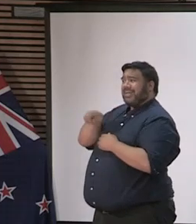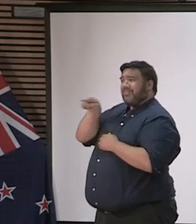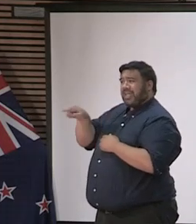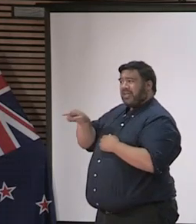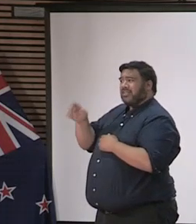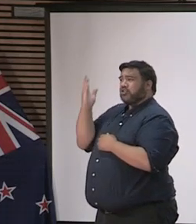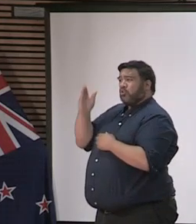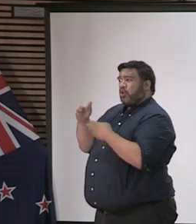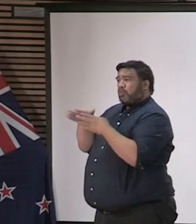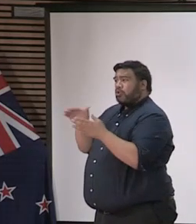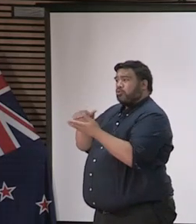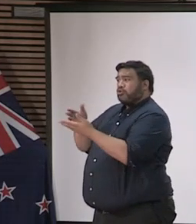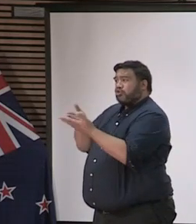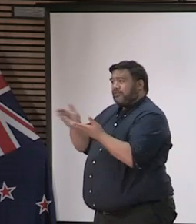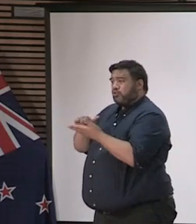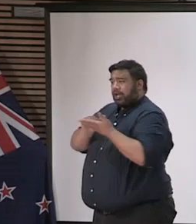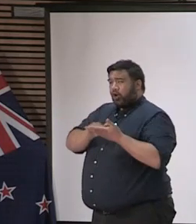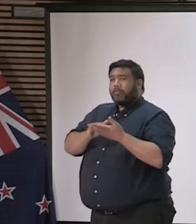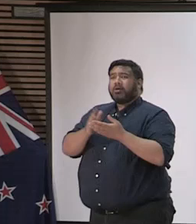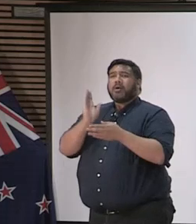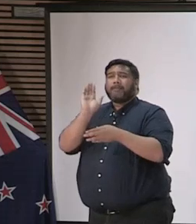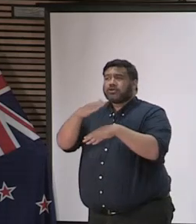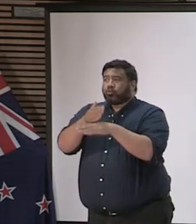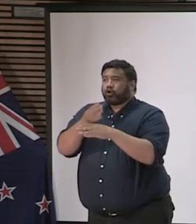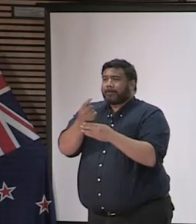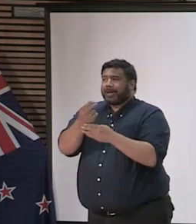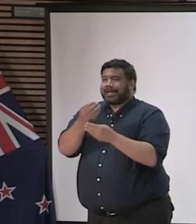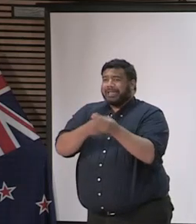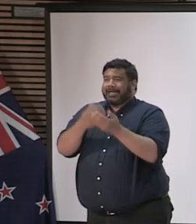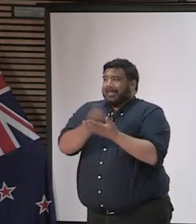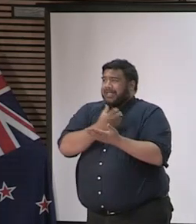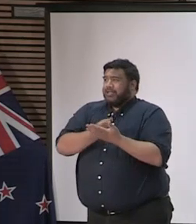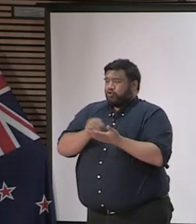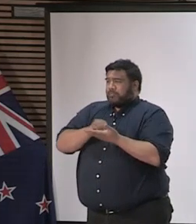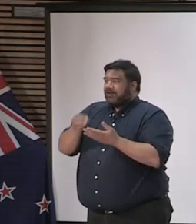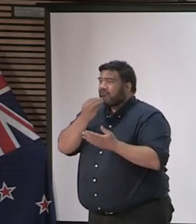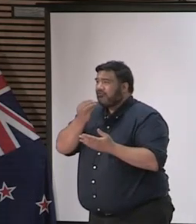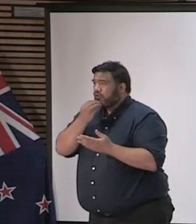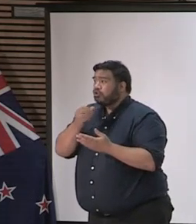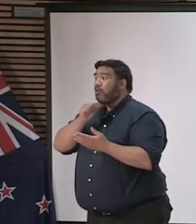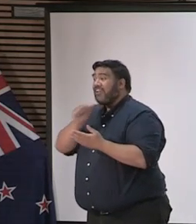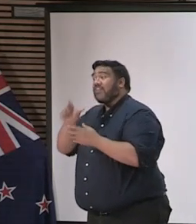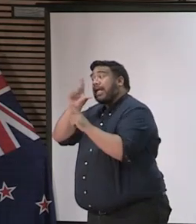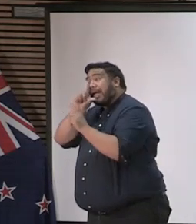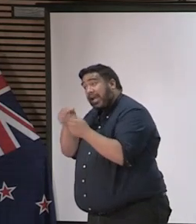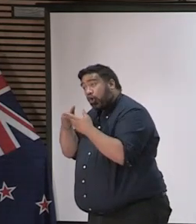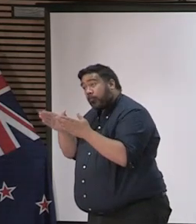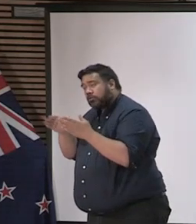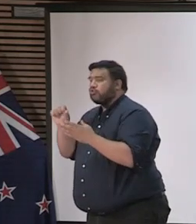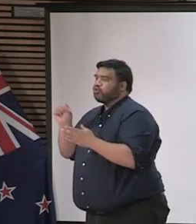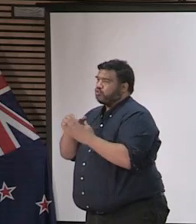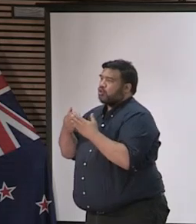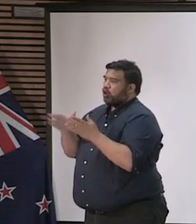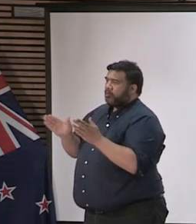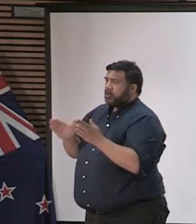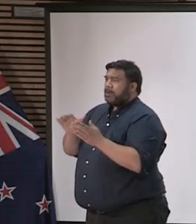table, and we need those young people learning as well. So if they're in a position to reopen, then they should. If for some reason